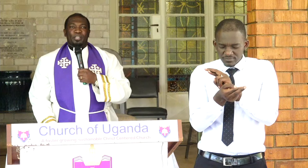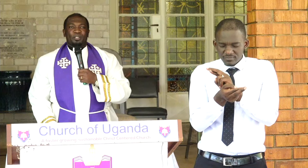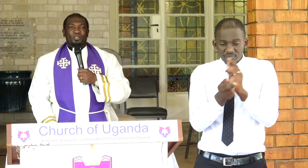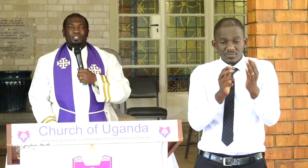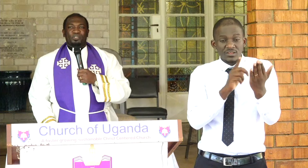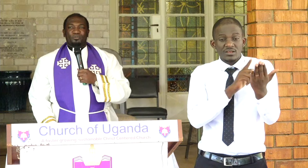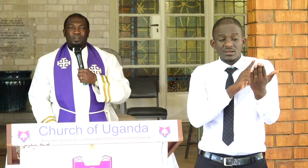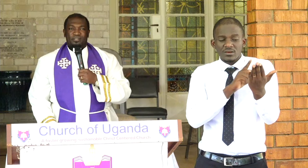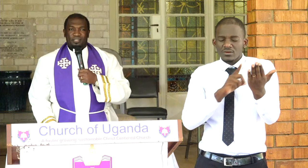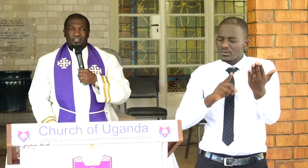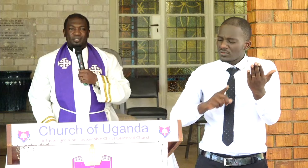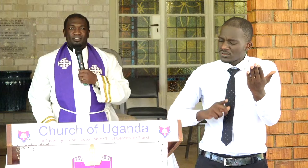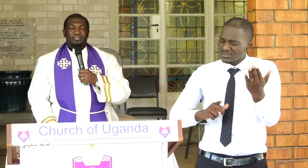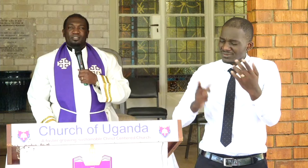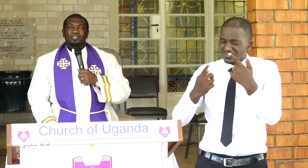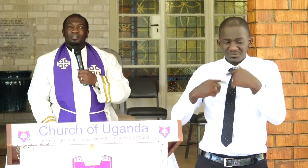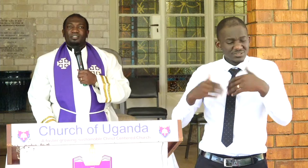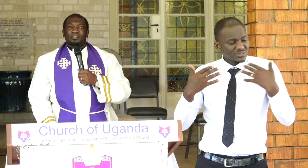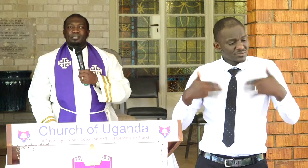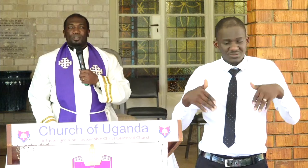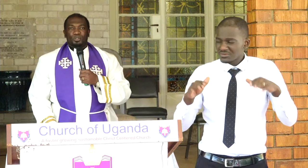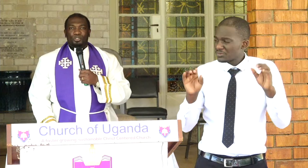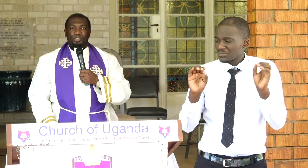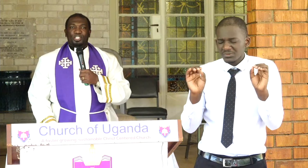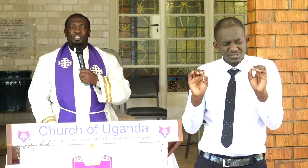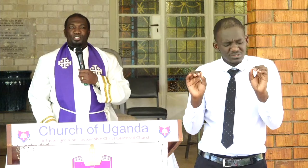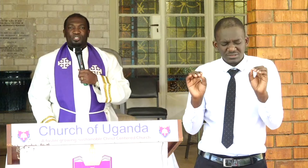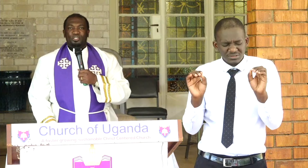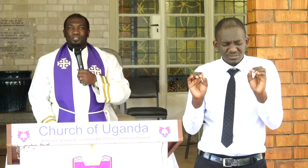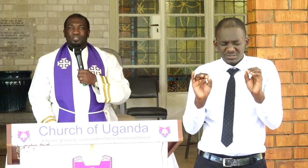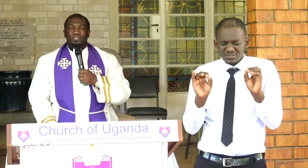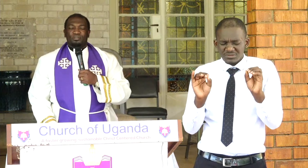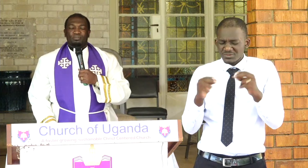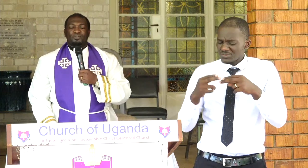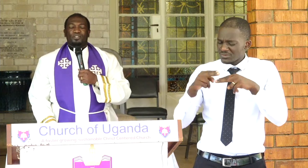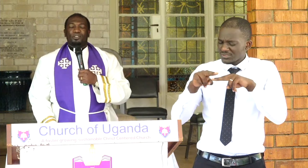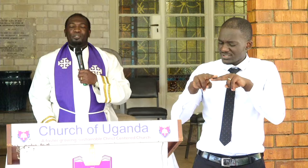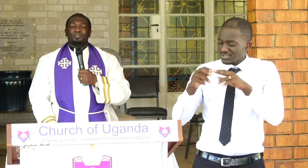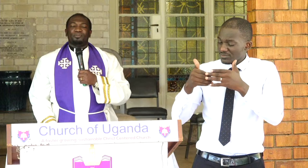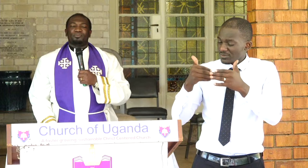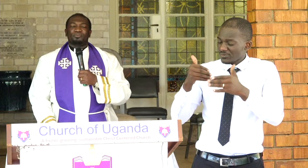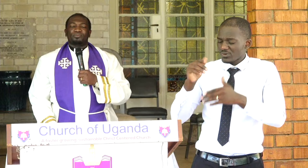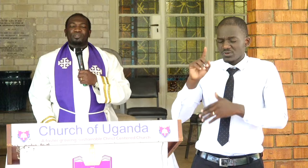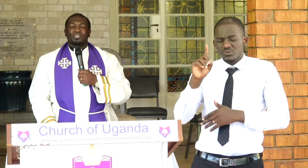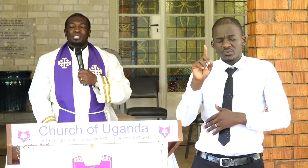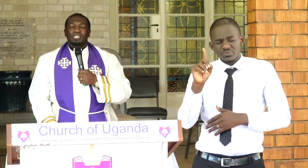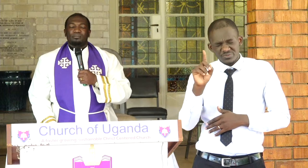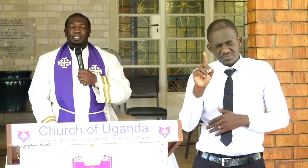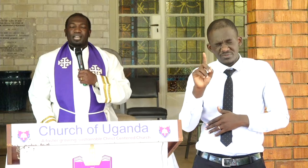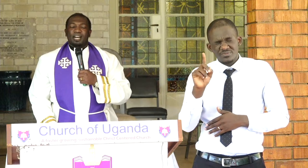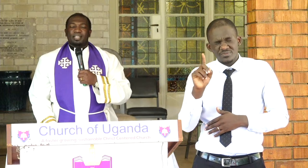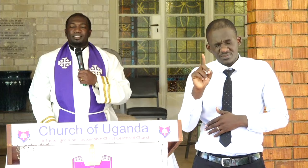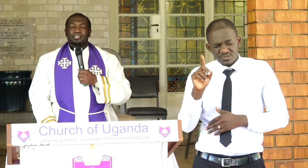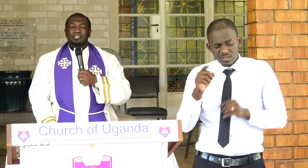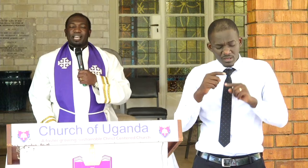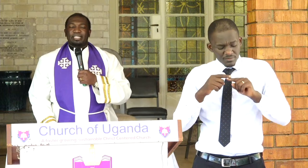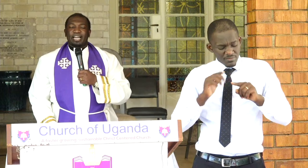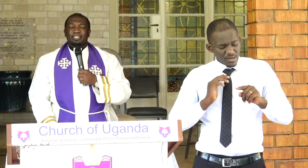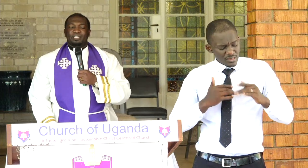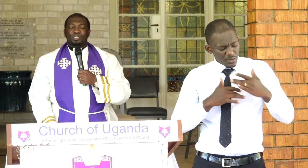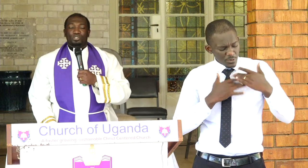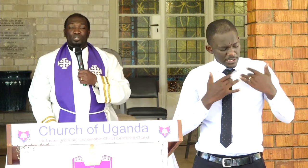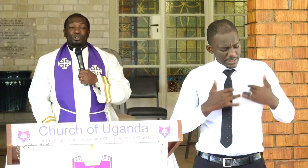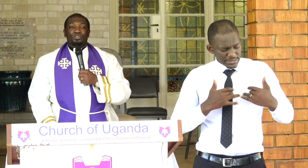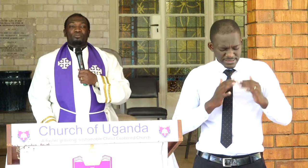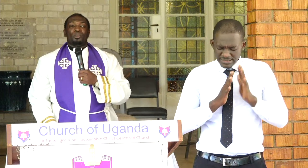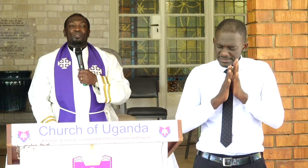Lord, we are not even worthy to sit before you. But our hearts are